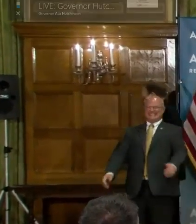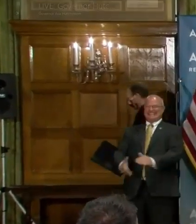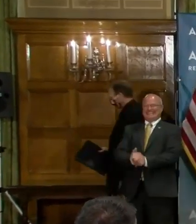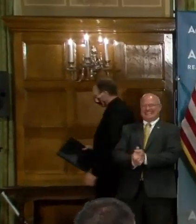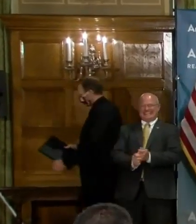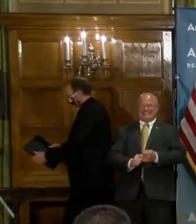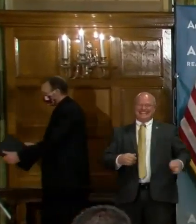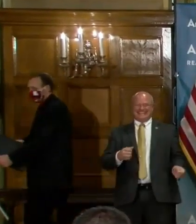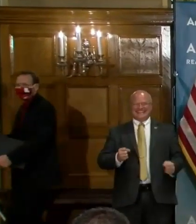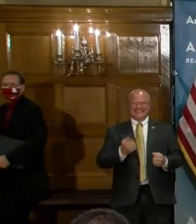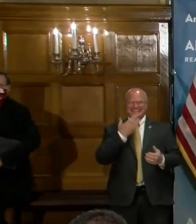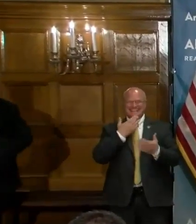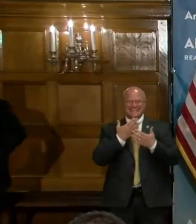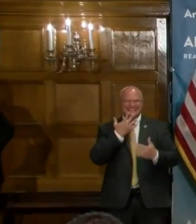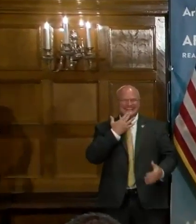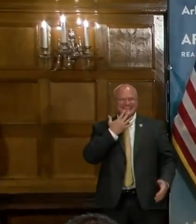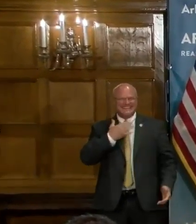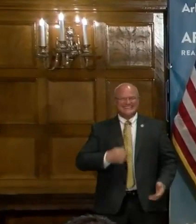Those are good colors.